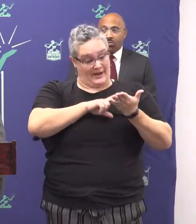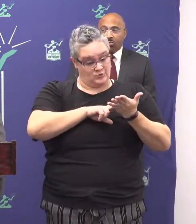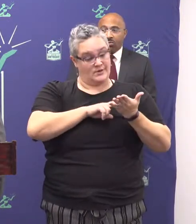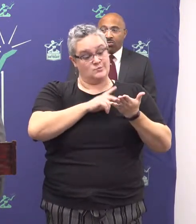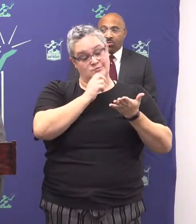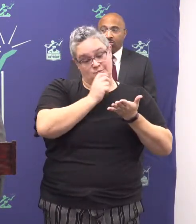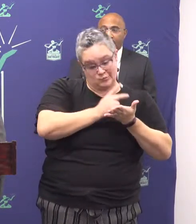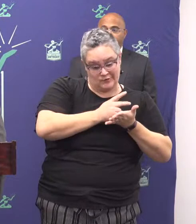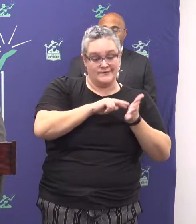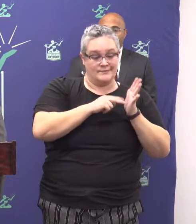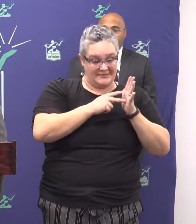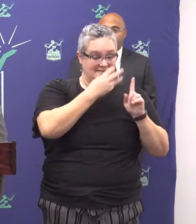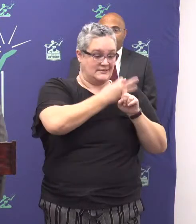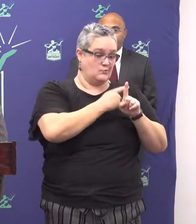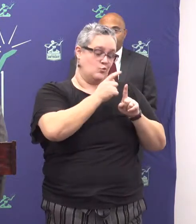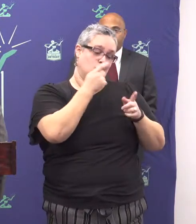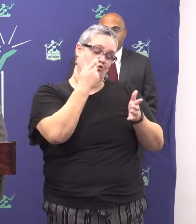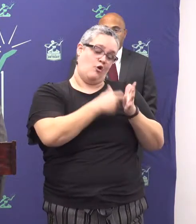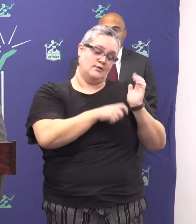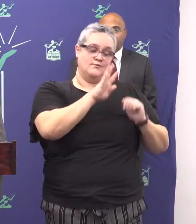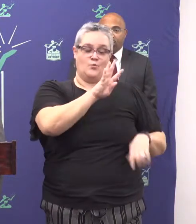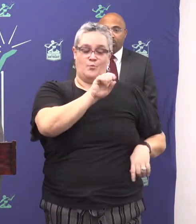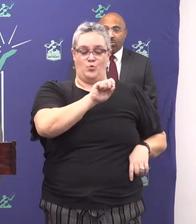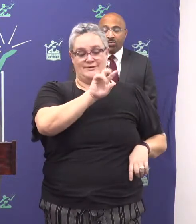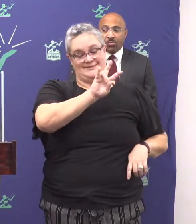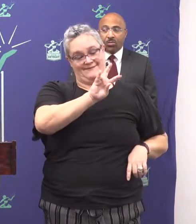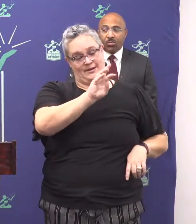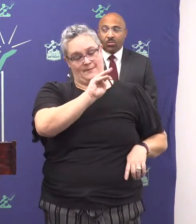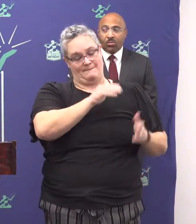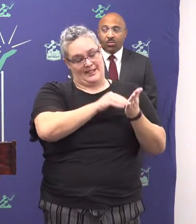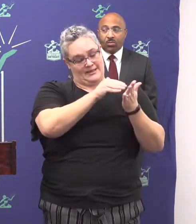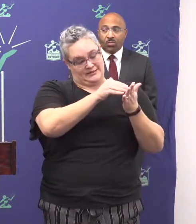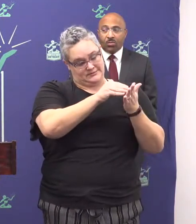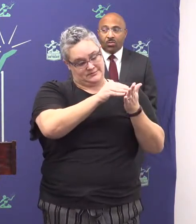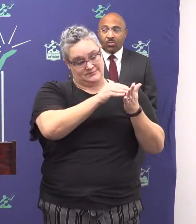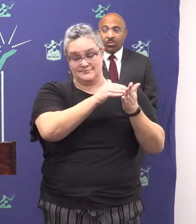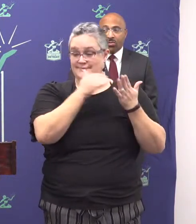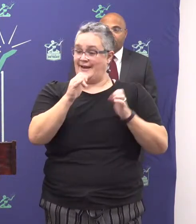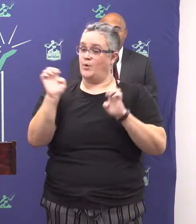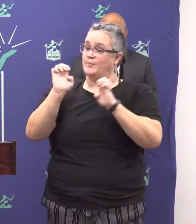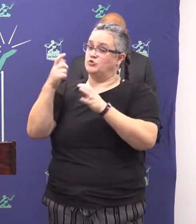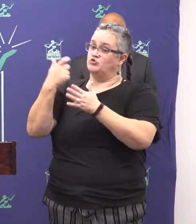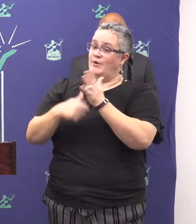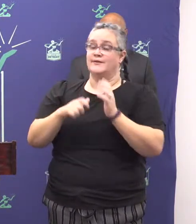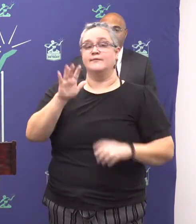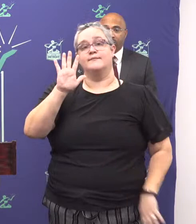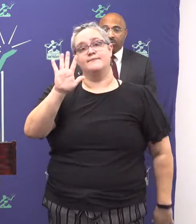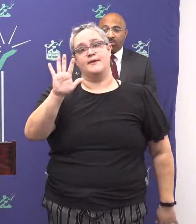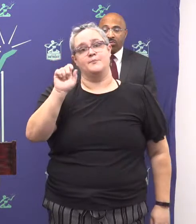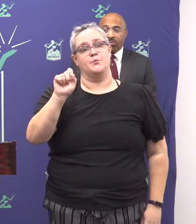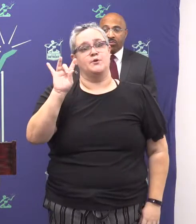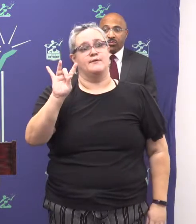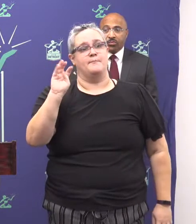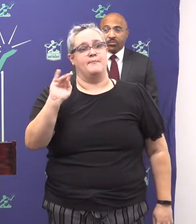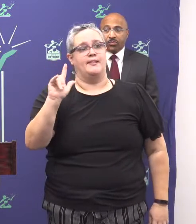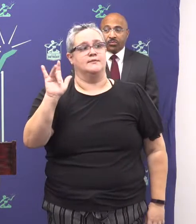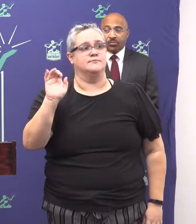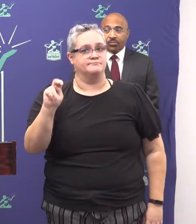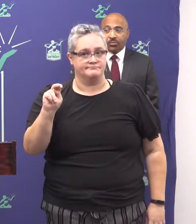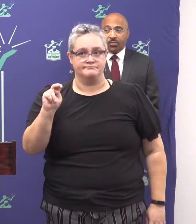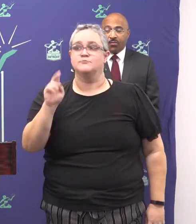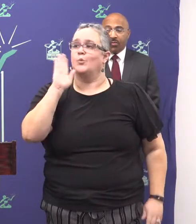approved, the 6 months would have cost us $4.7 million. At this emergency rate, it's going to cost us $5.8 million. It's going to